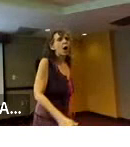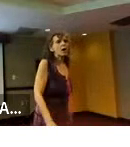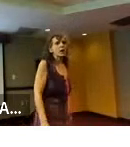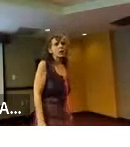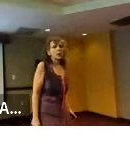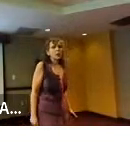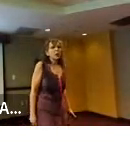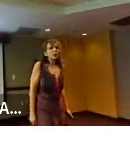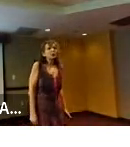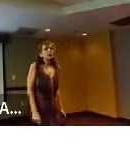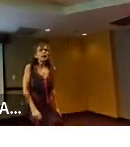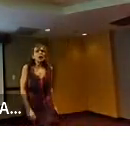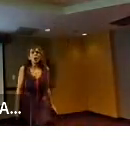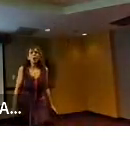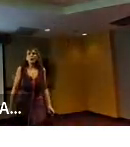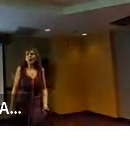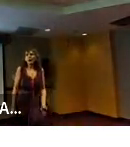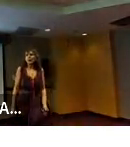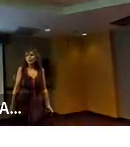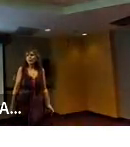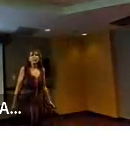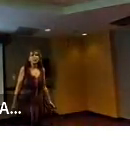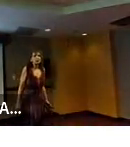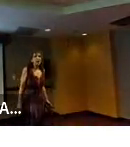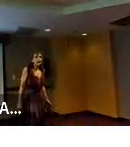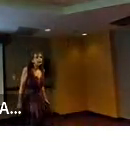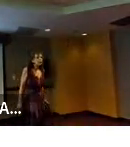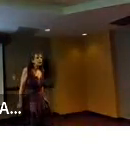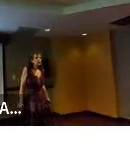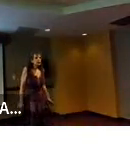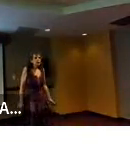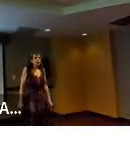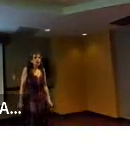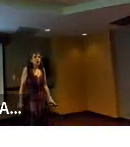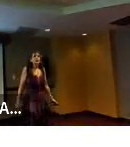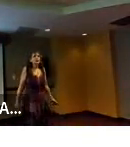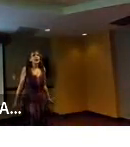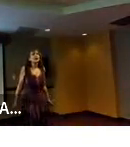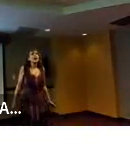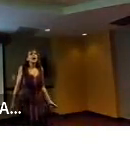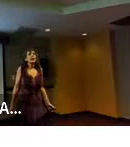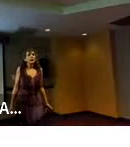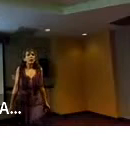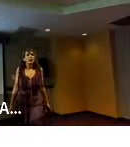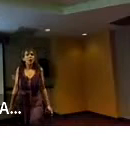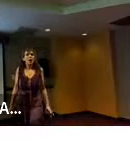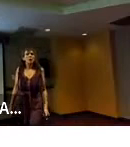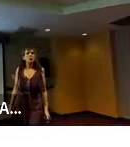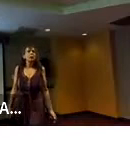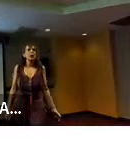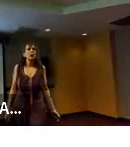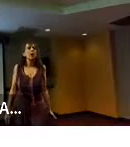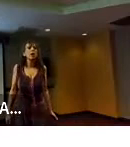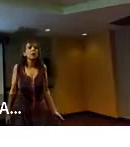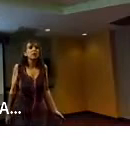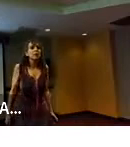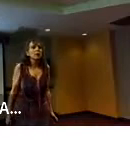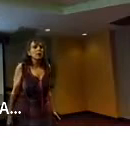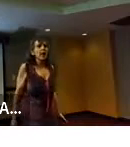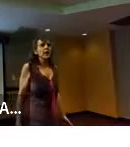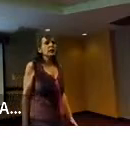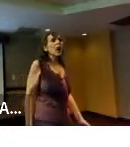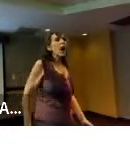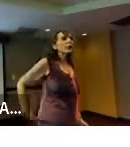than we are. We share over 93% of our DNA across the